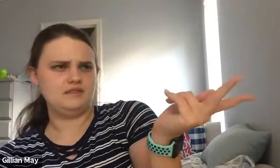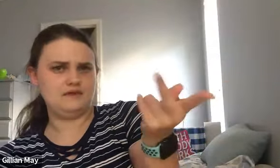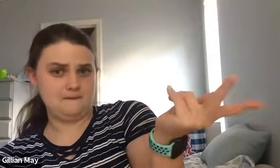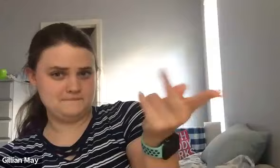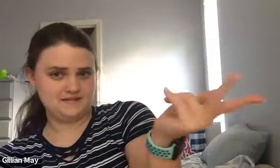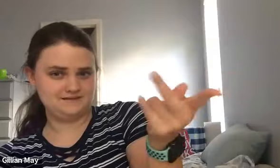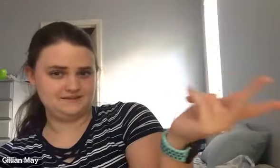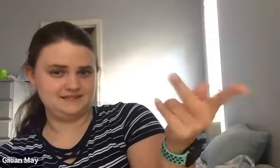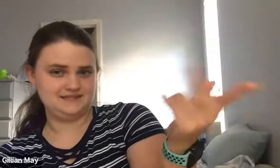them,